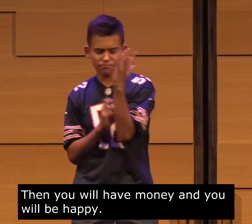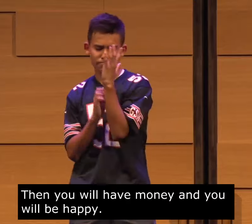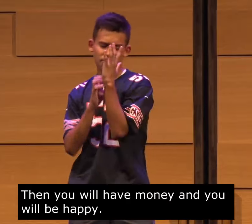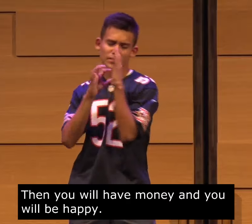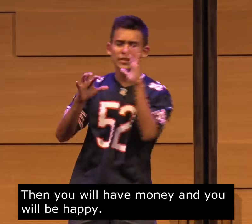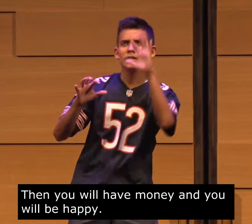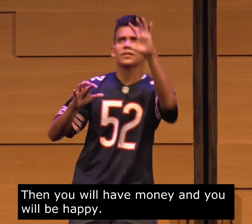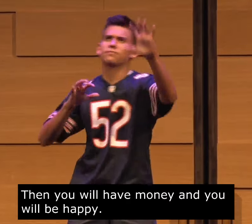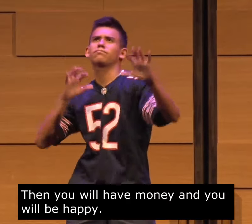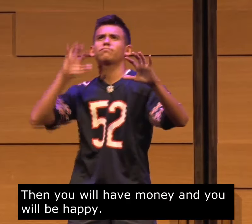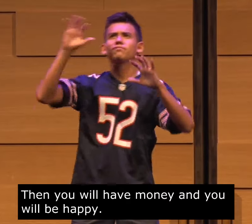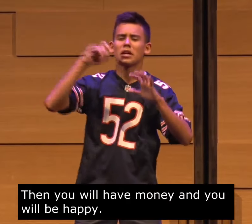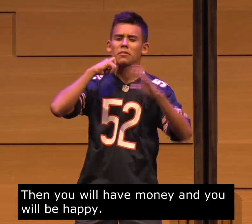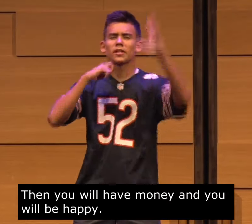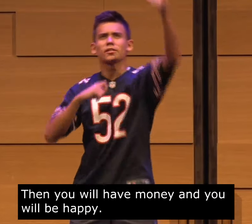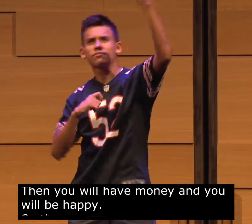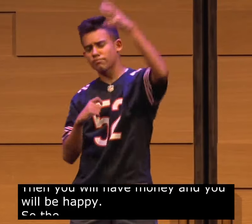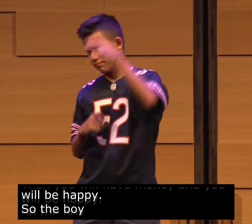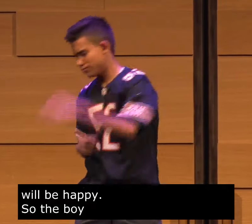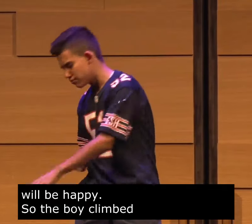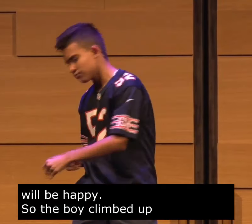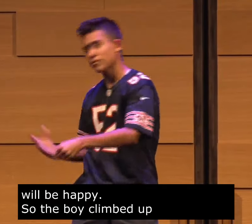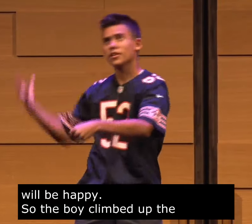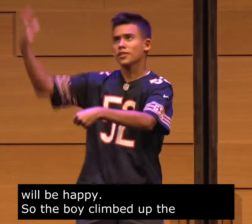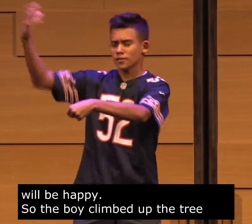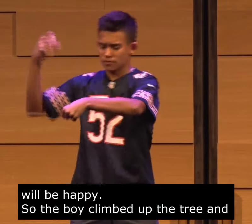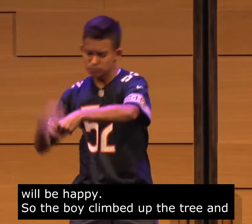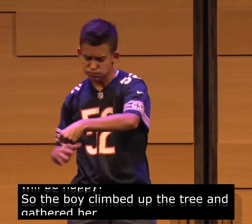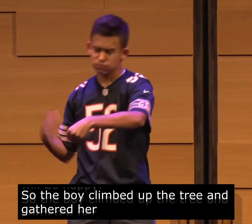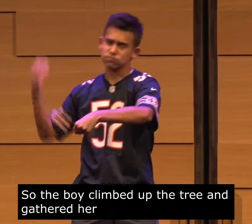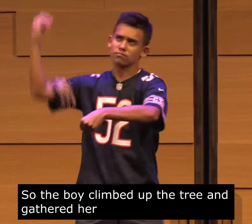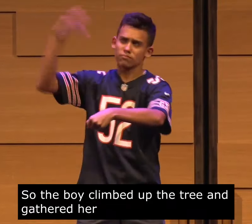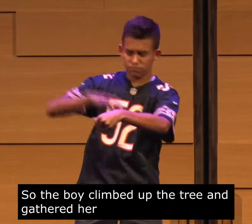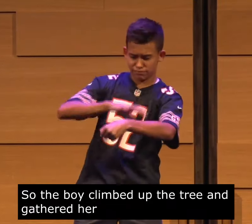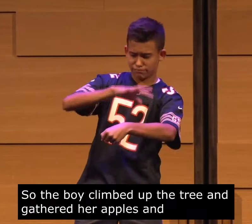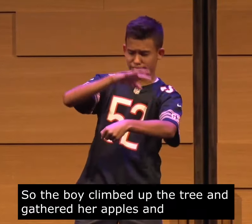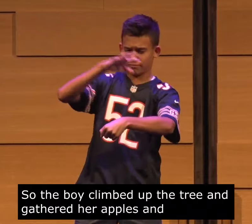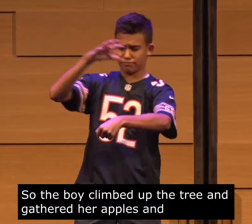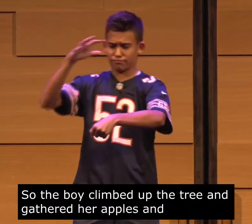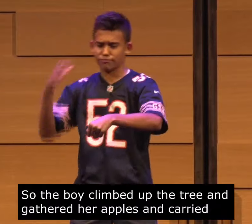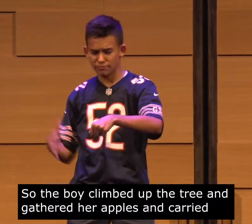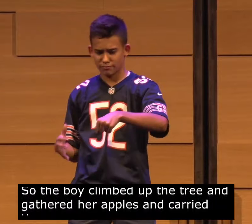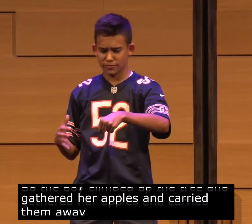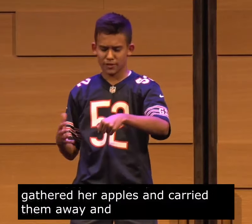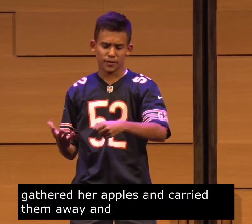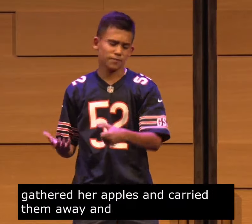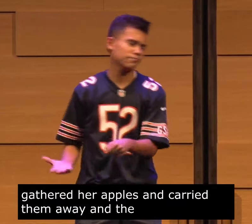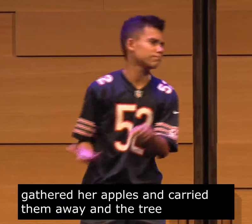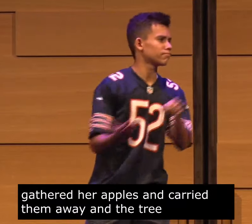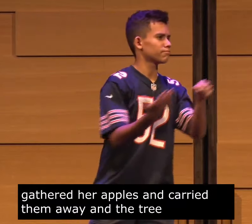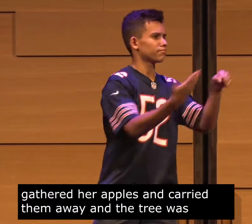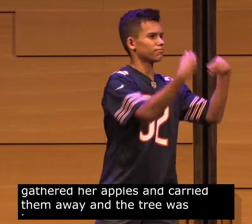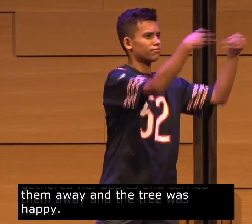And so the boy climbed up the tree and gathered her apples and carried them away. And the tree was happy.